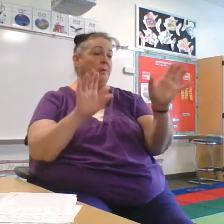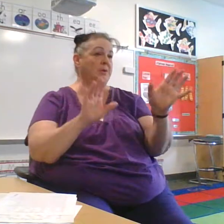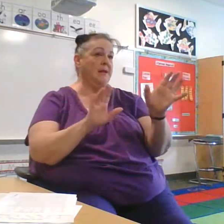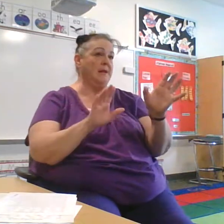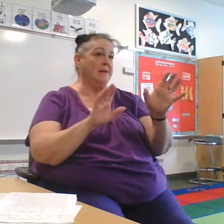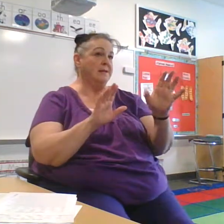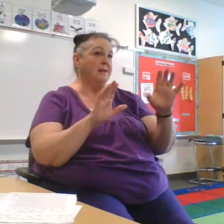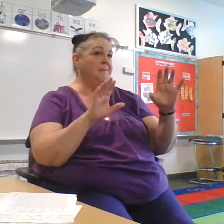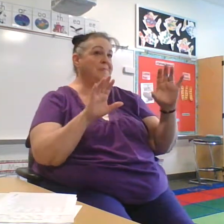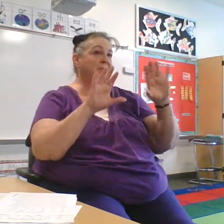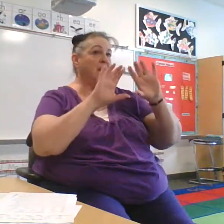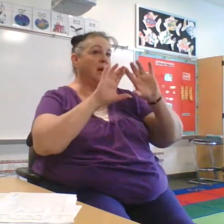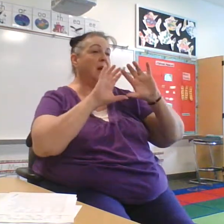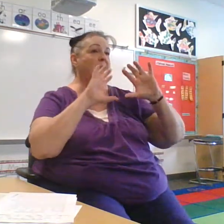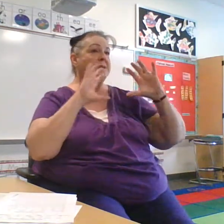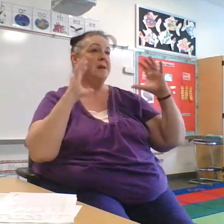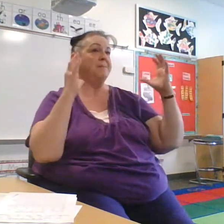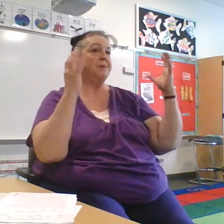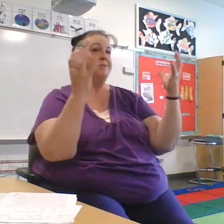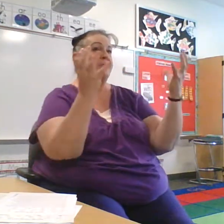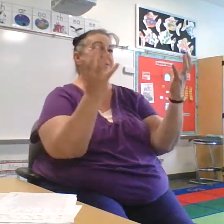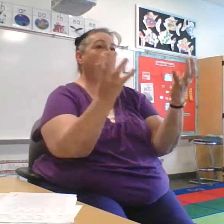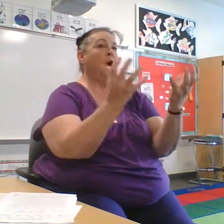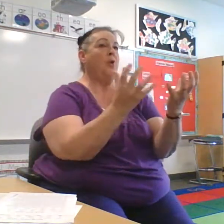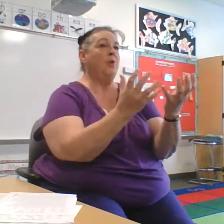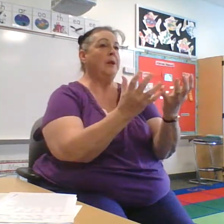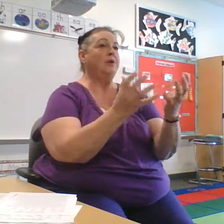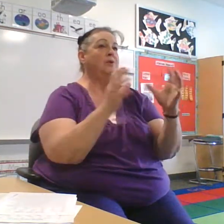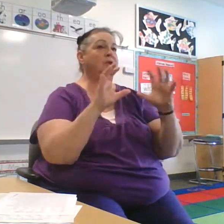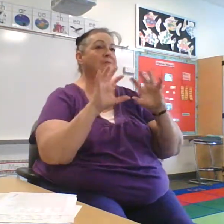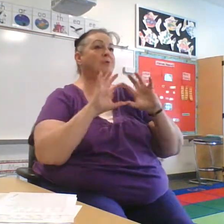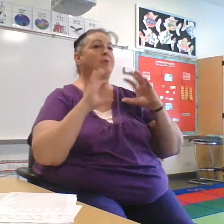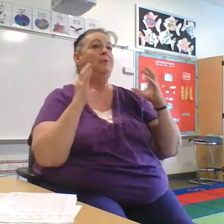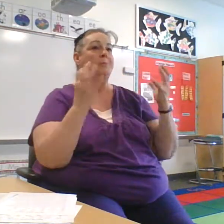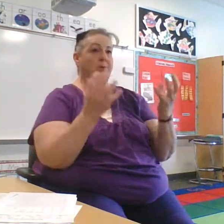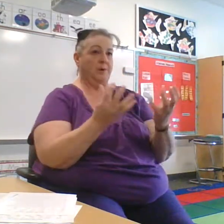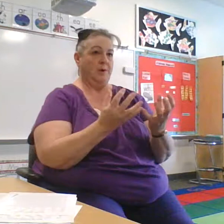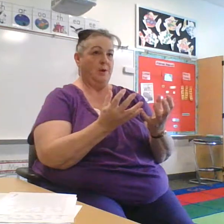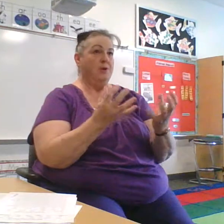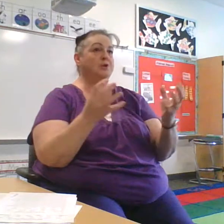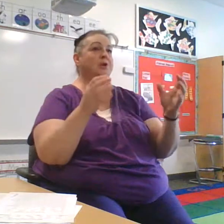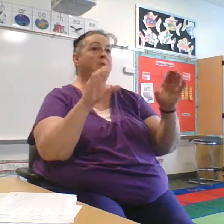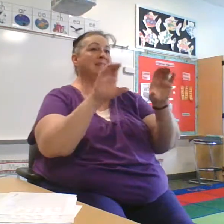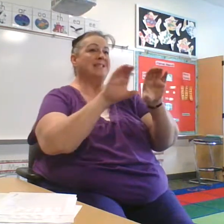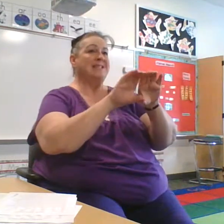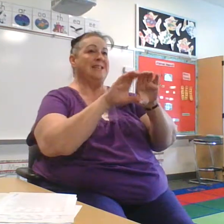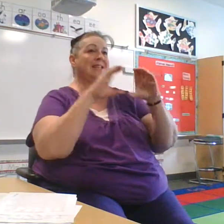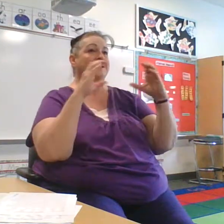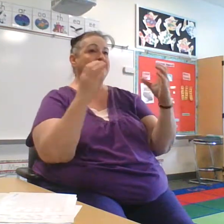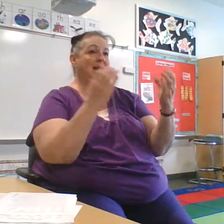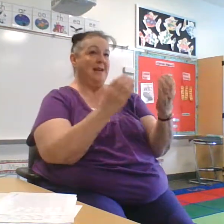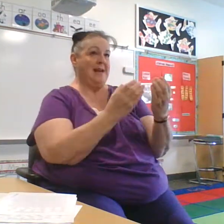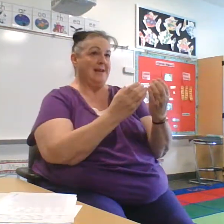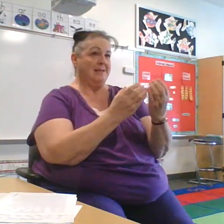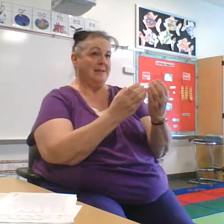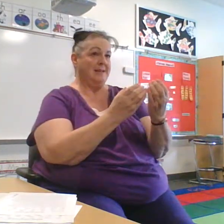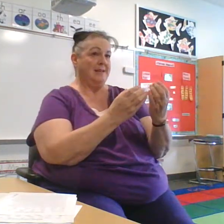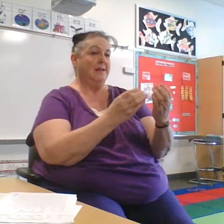deal is that concept of a whole inclusive group. So with C's is class,